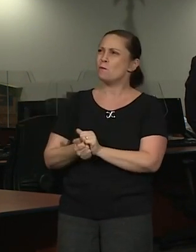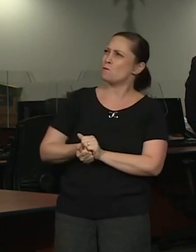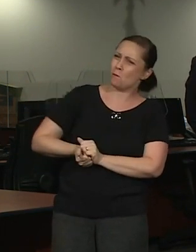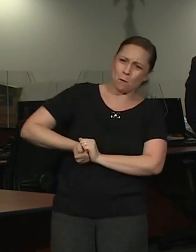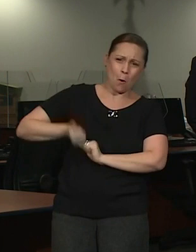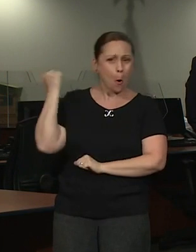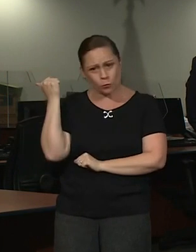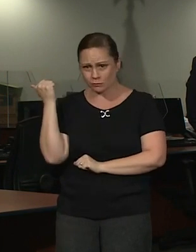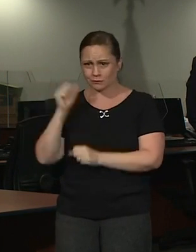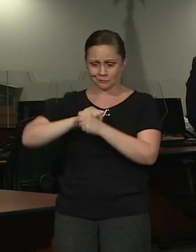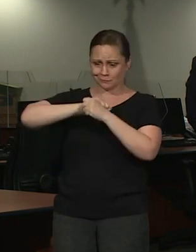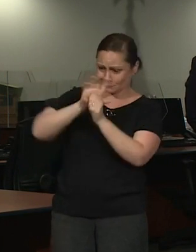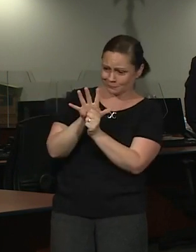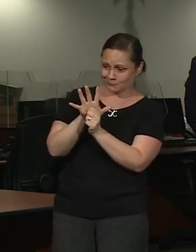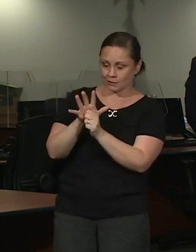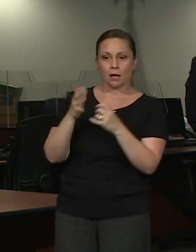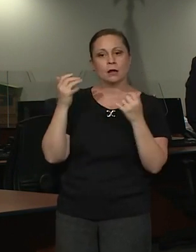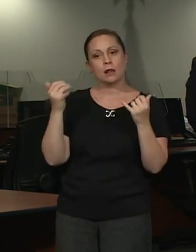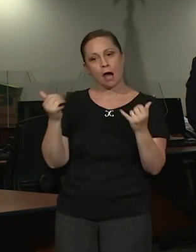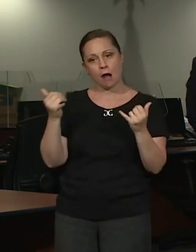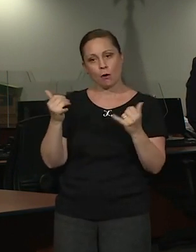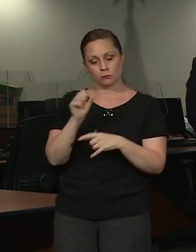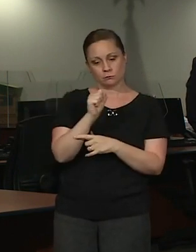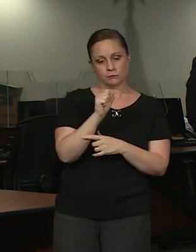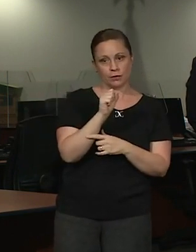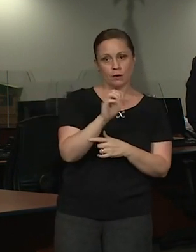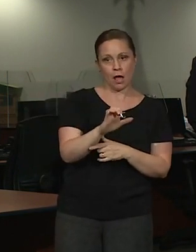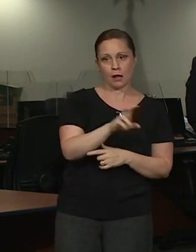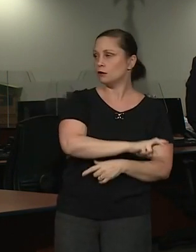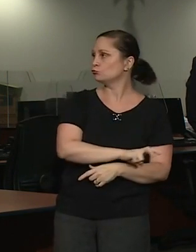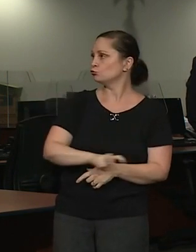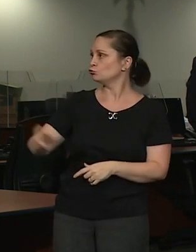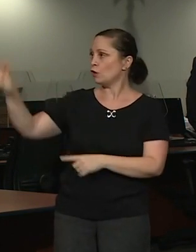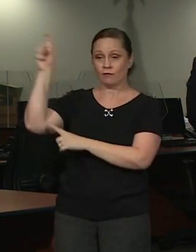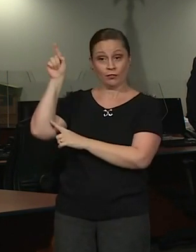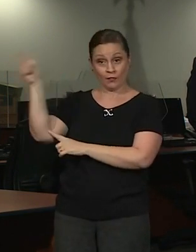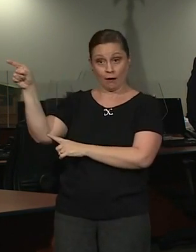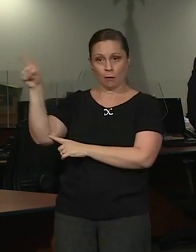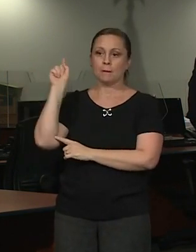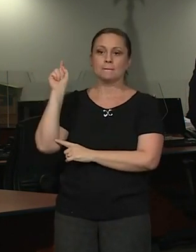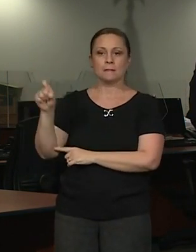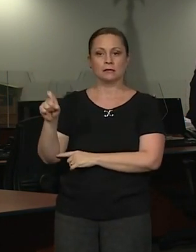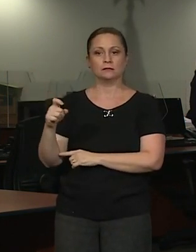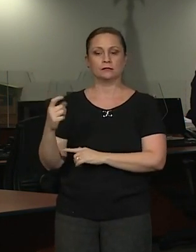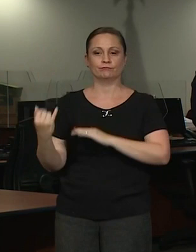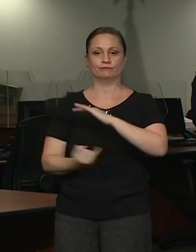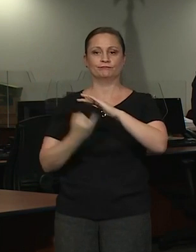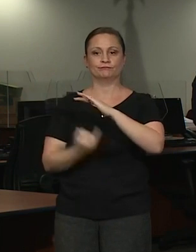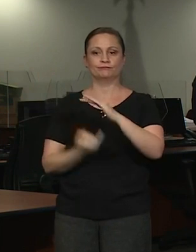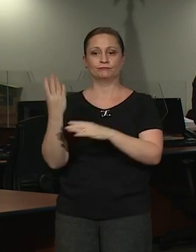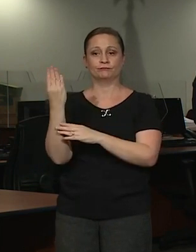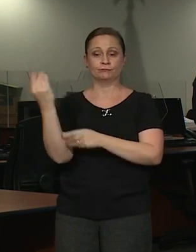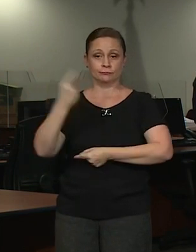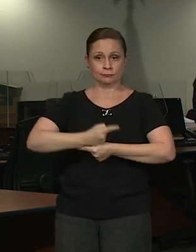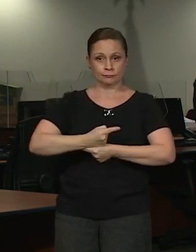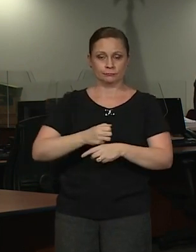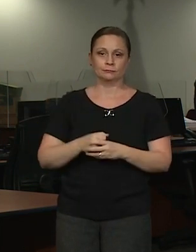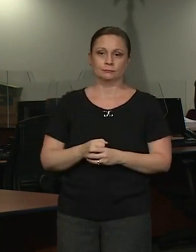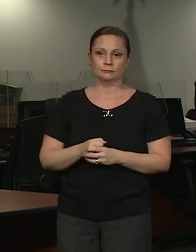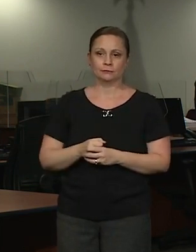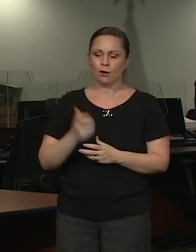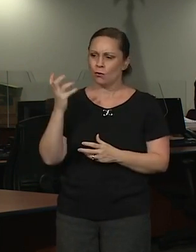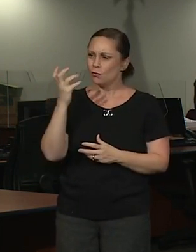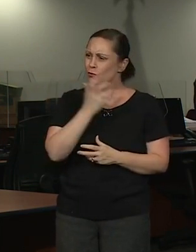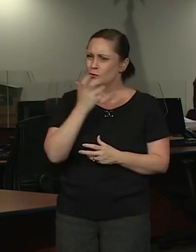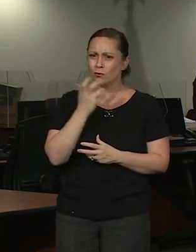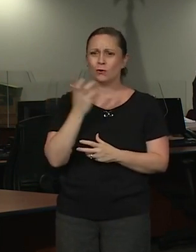having to quarantine South Carolinians who come. One of the more alarming trends in South Carolina is the number of young people, as